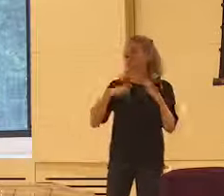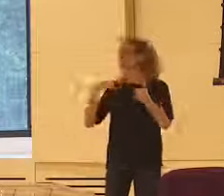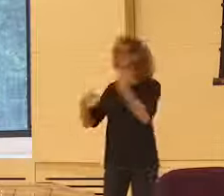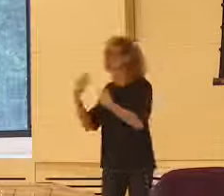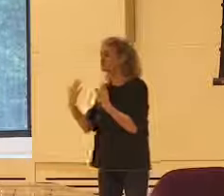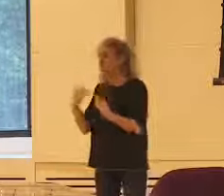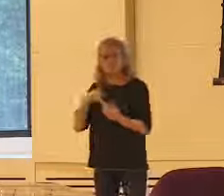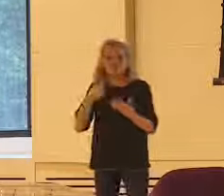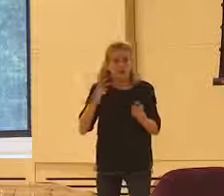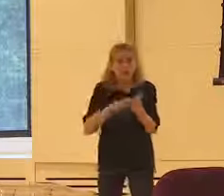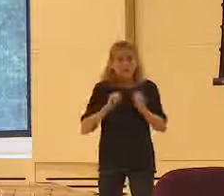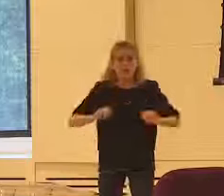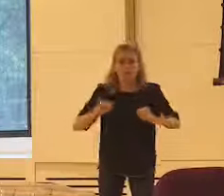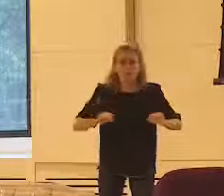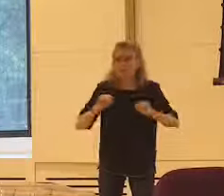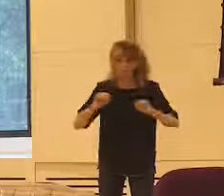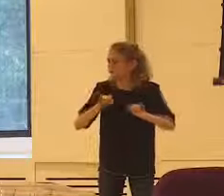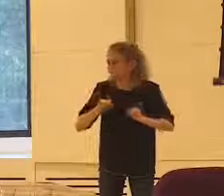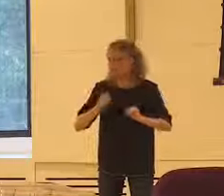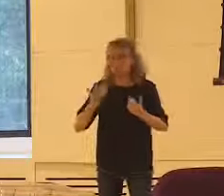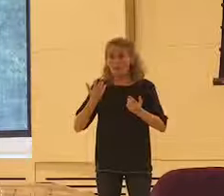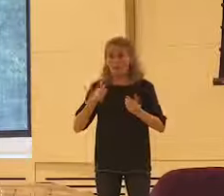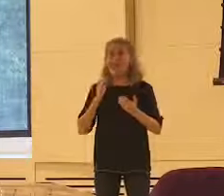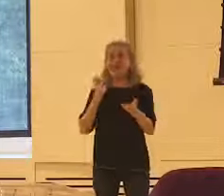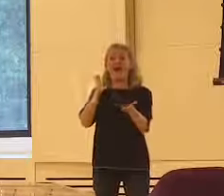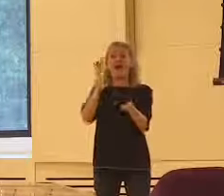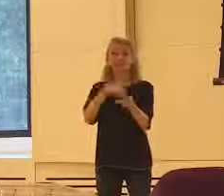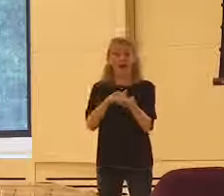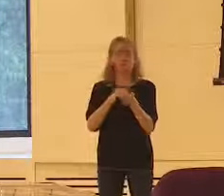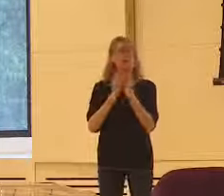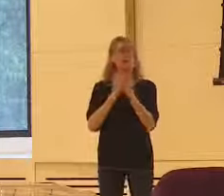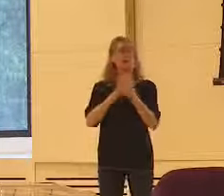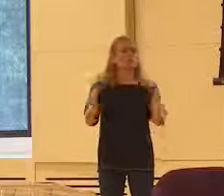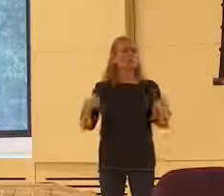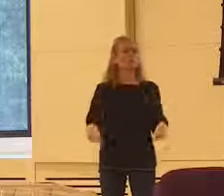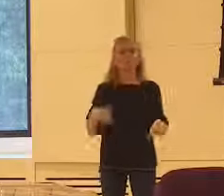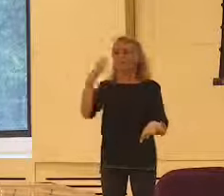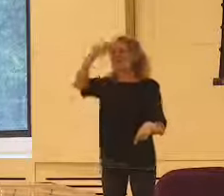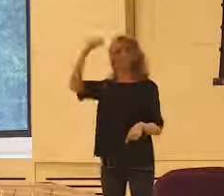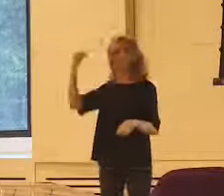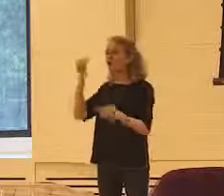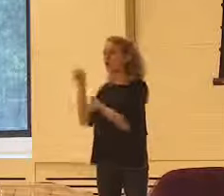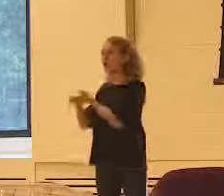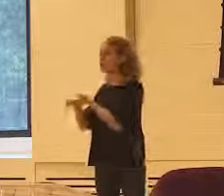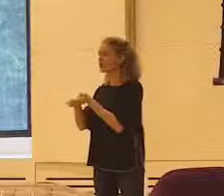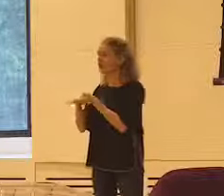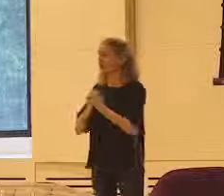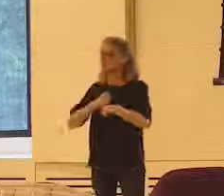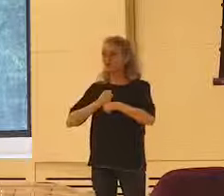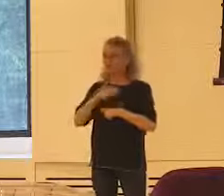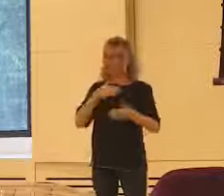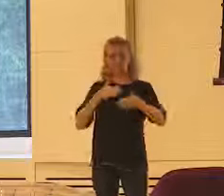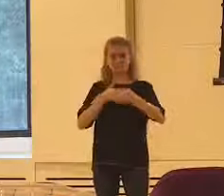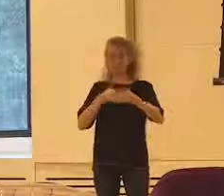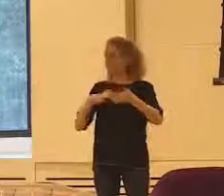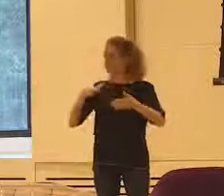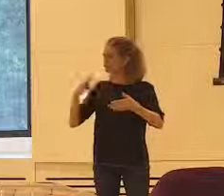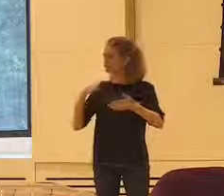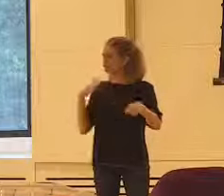an appointment the next week quite quickly, but deaf people have to wait, and then they go up to that appointment, and then the interpreter is not there for